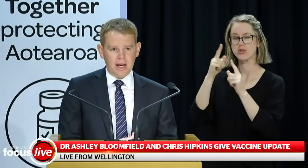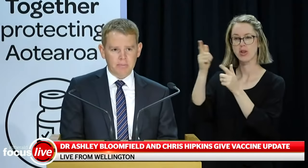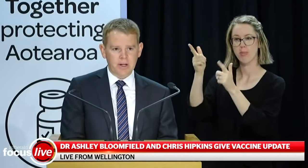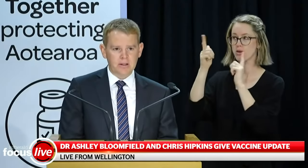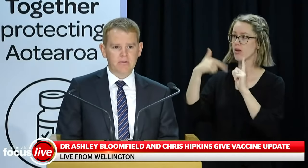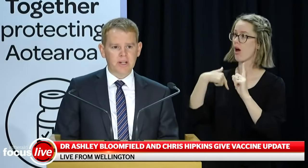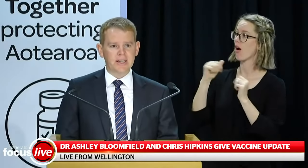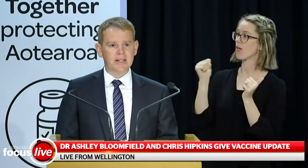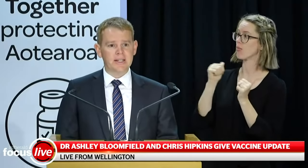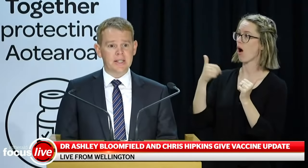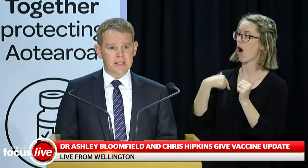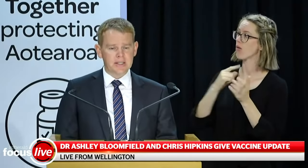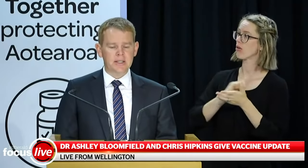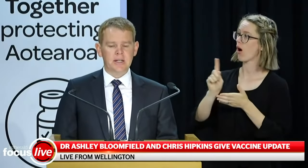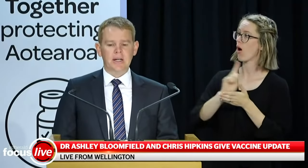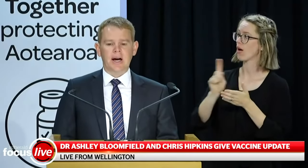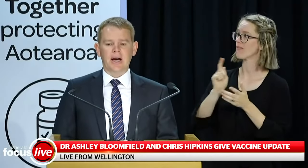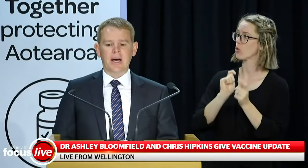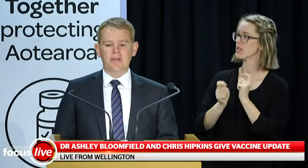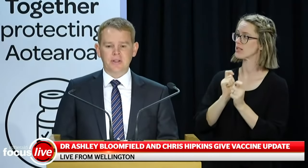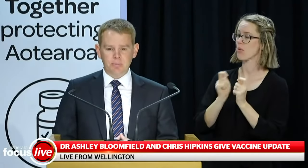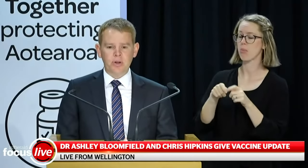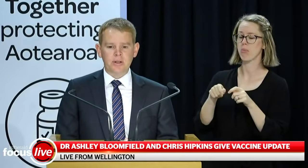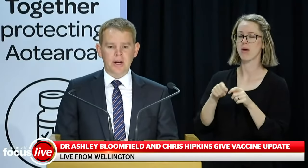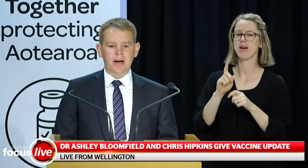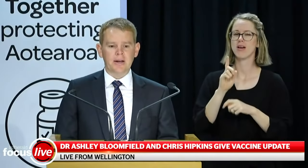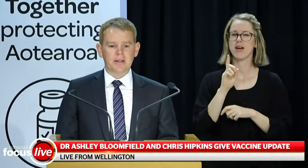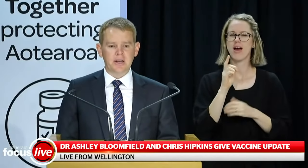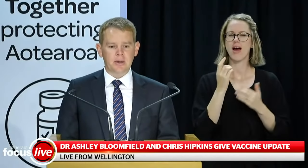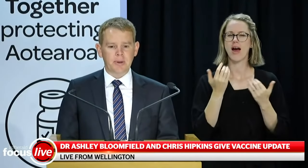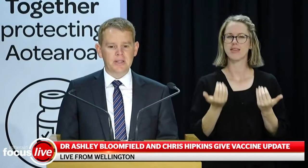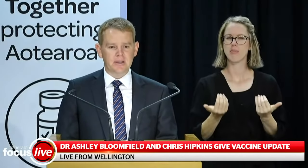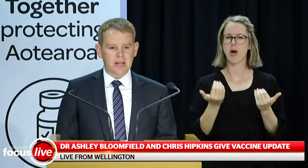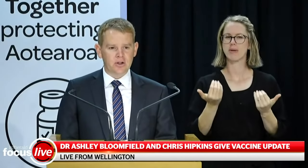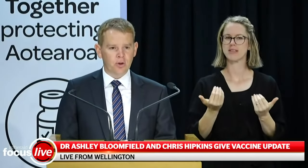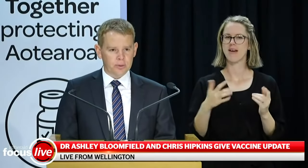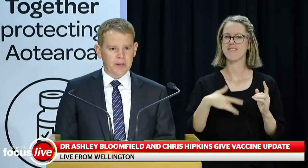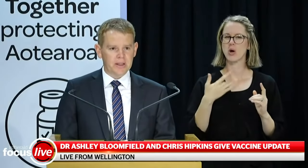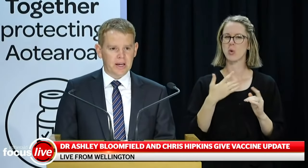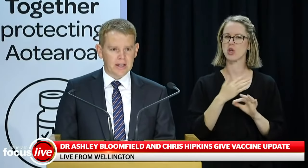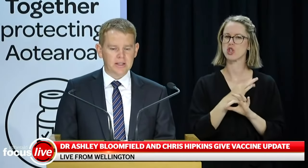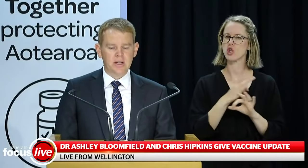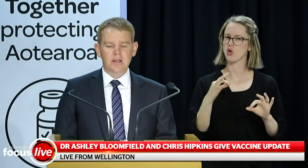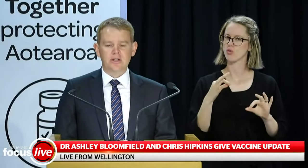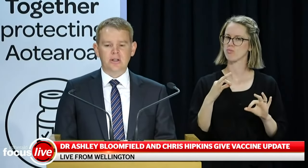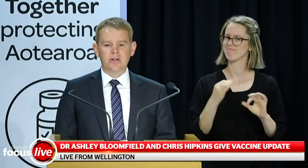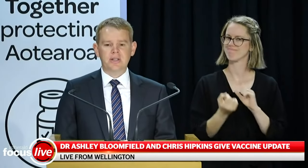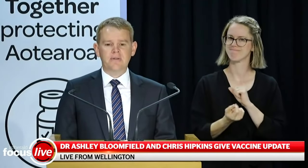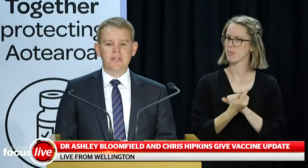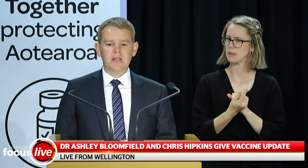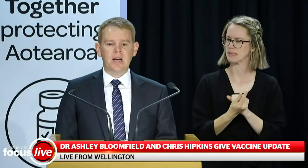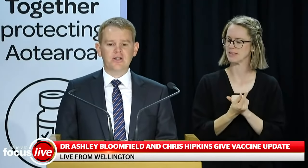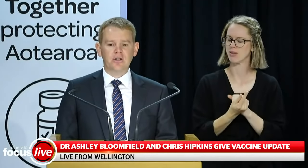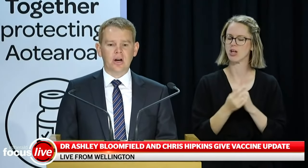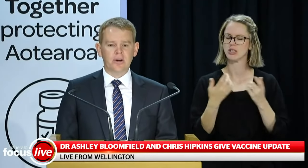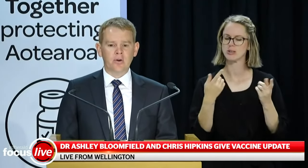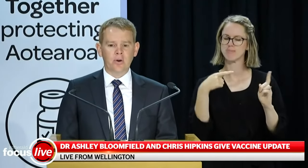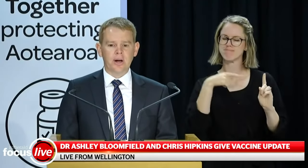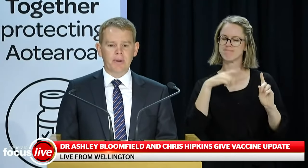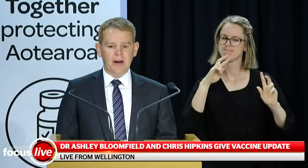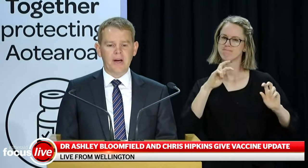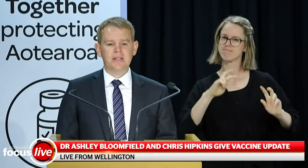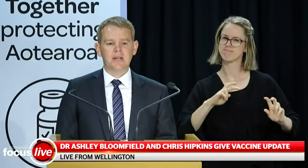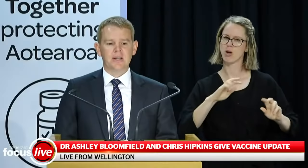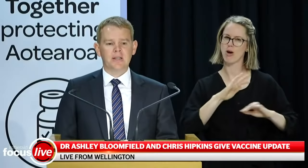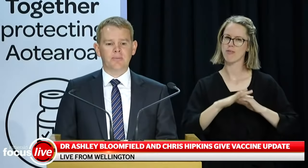that they had been regularly tested. At this point, it appears that that's not been the case. So there is an investigation going